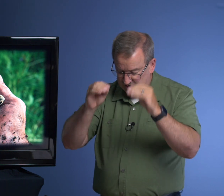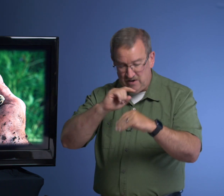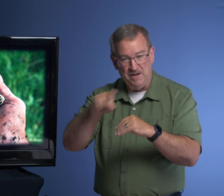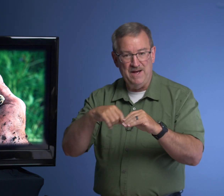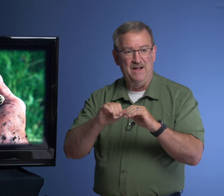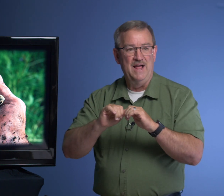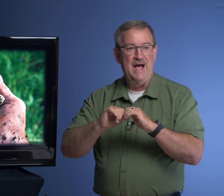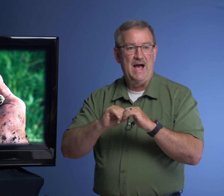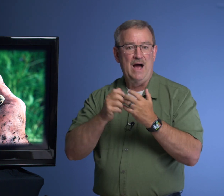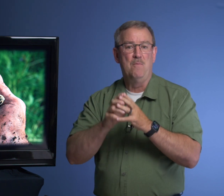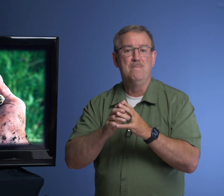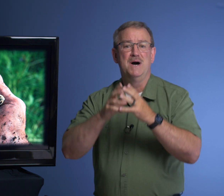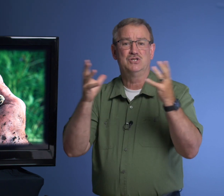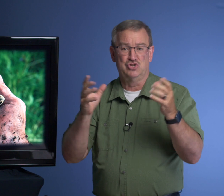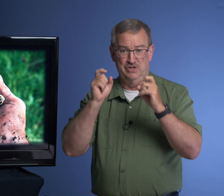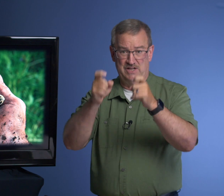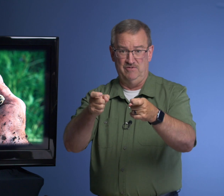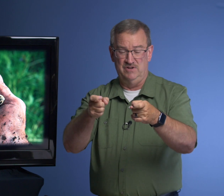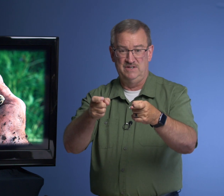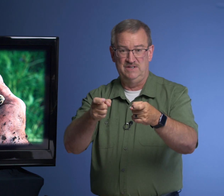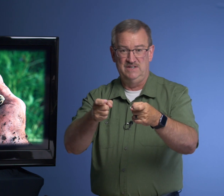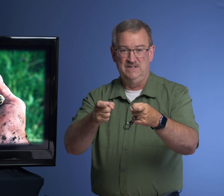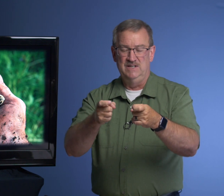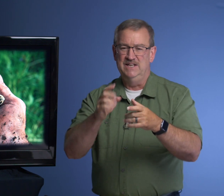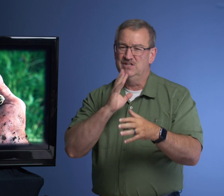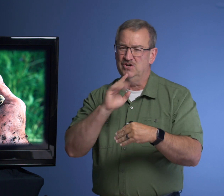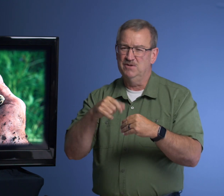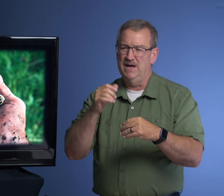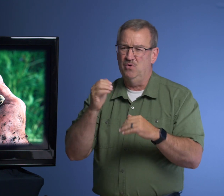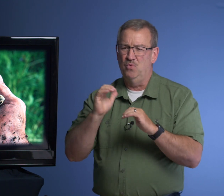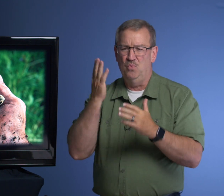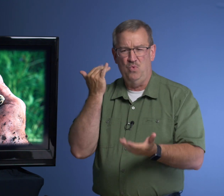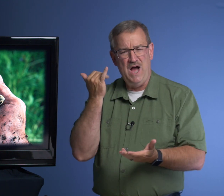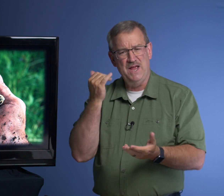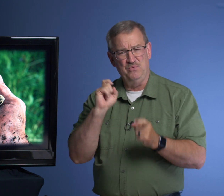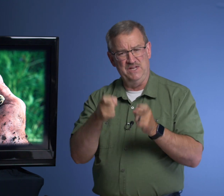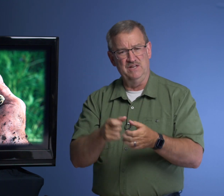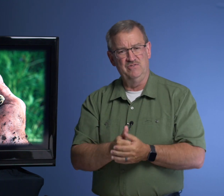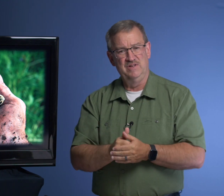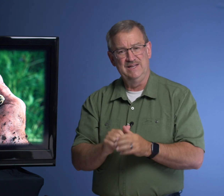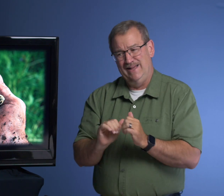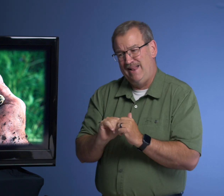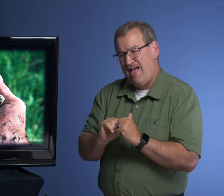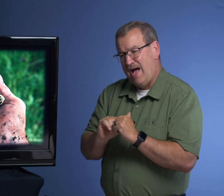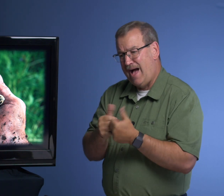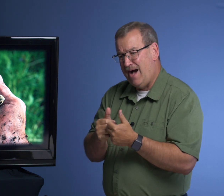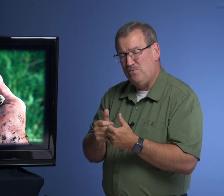taught about how much to give. He talked about why we give and how we